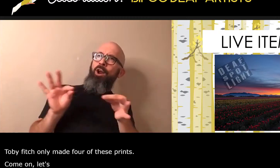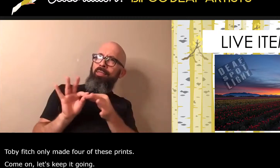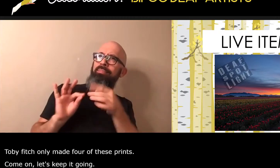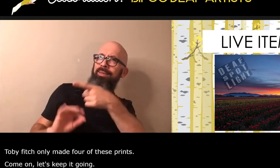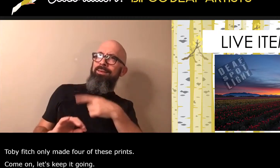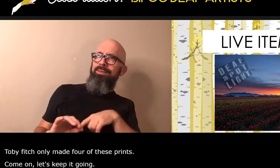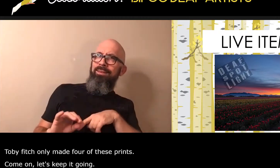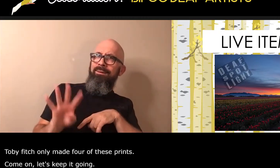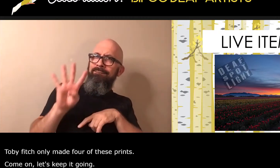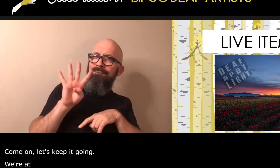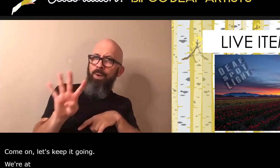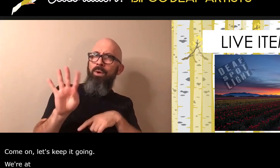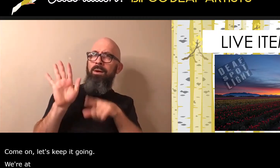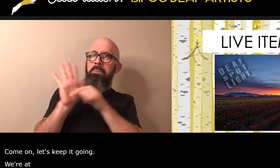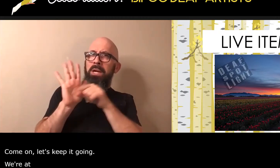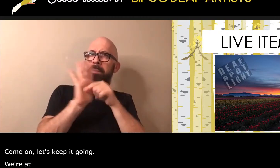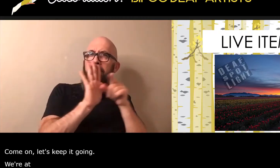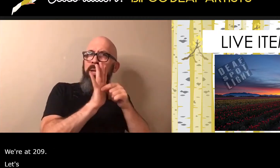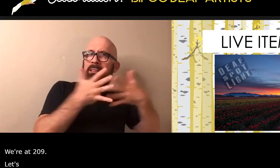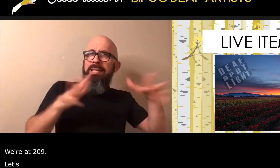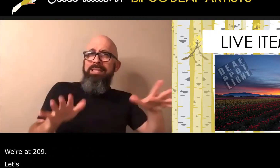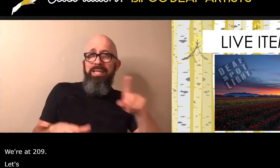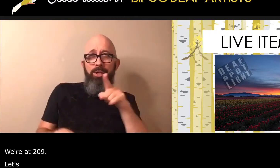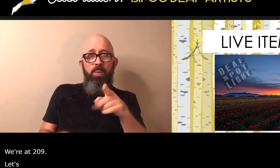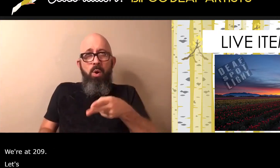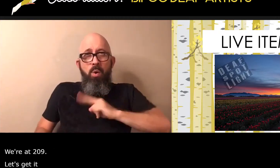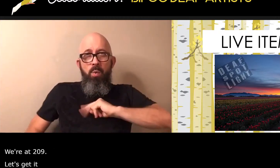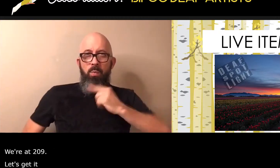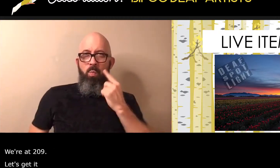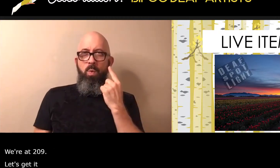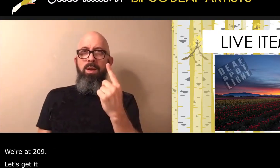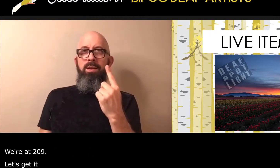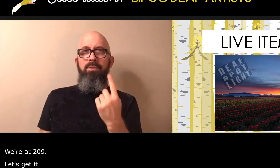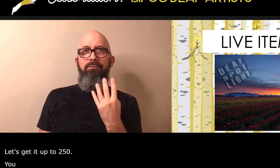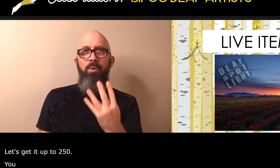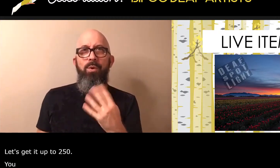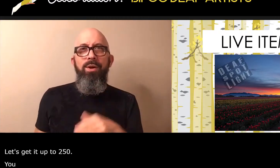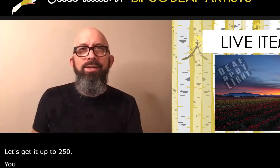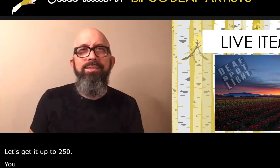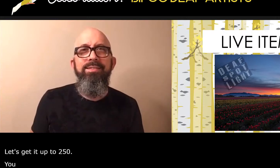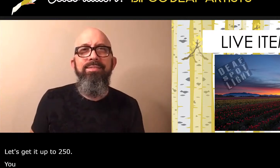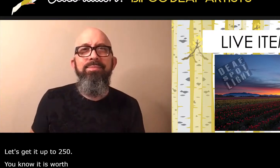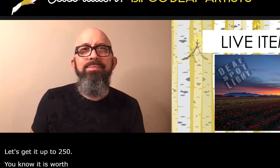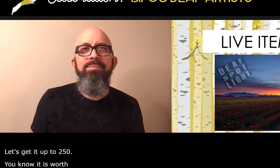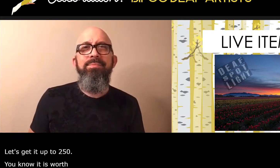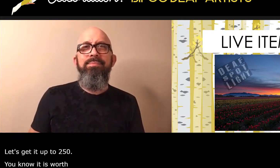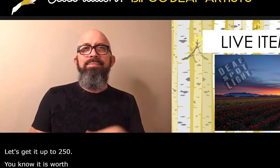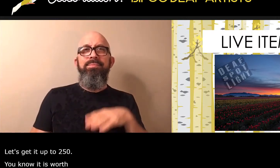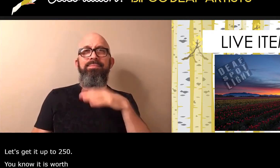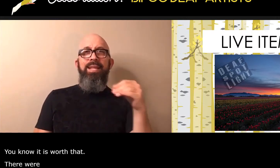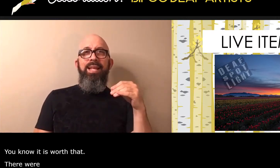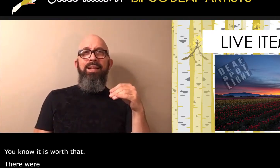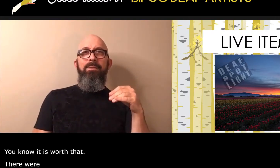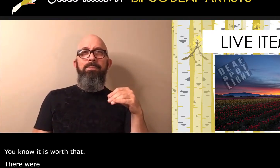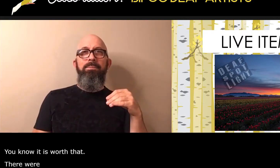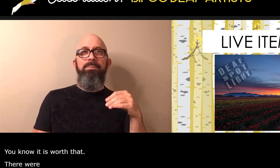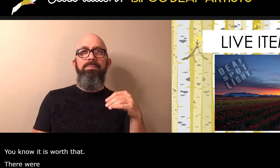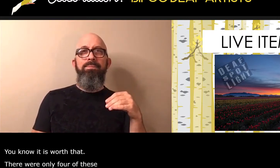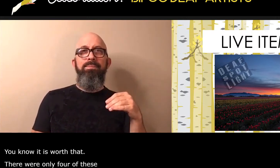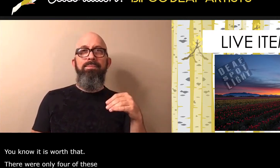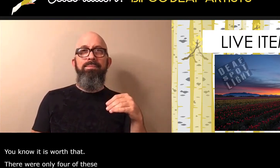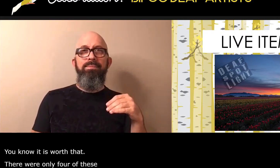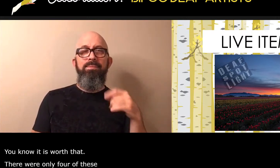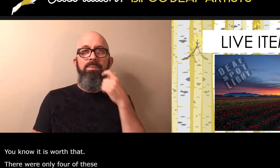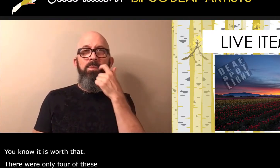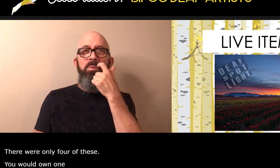get it up to 250. You know it's worth that. There were only 4 of these. You would own 1 of the